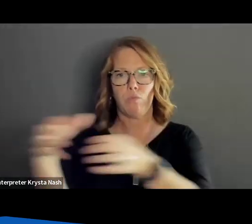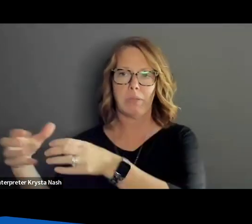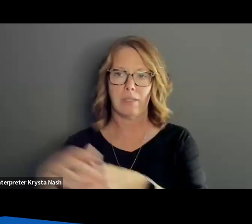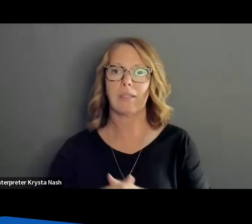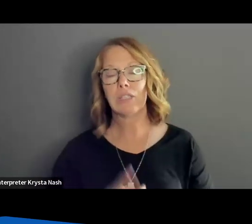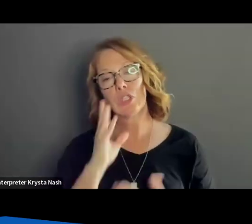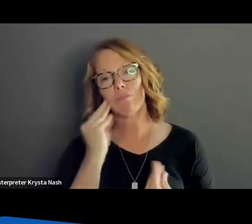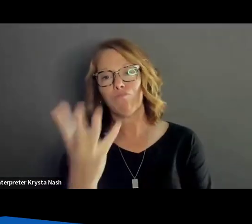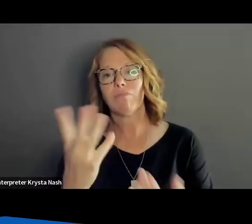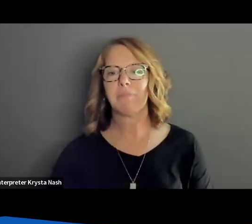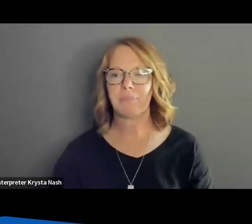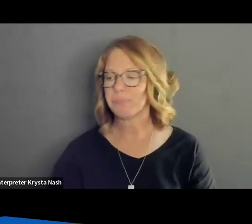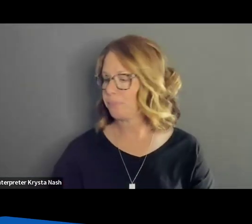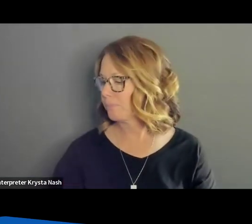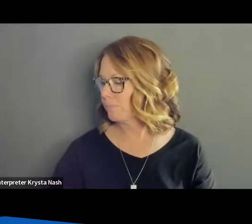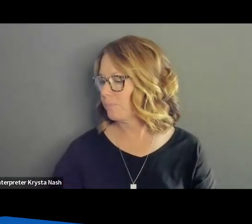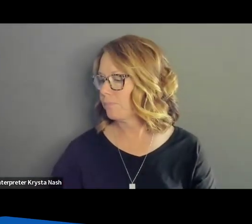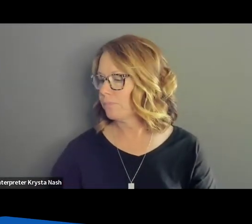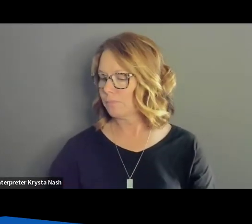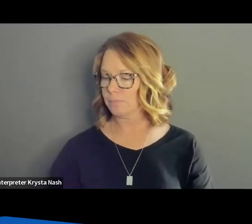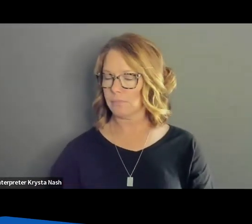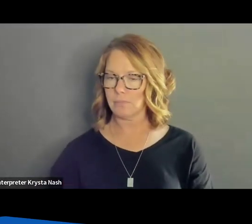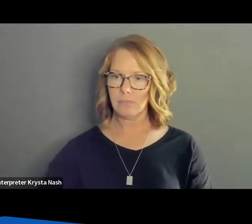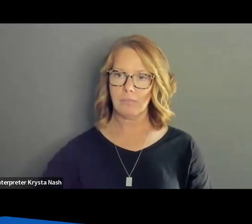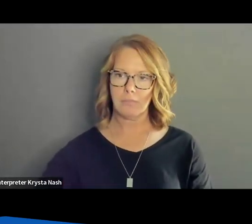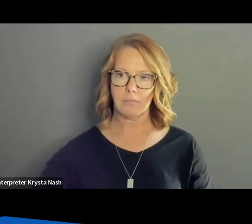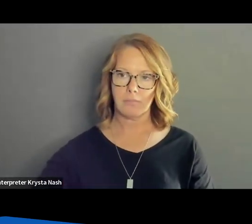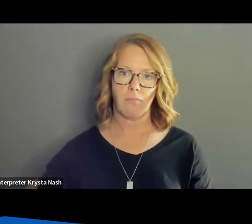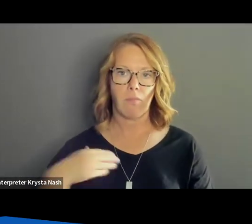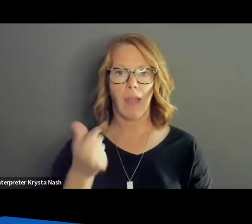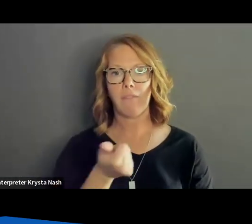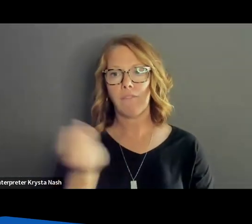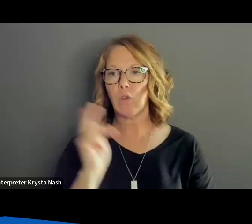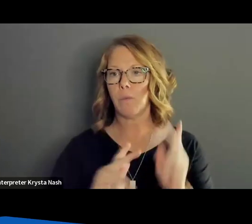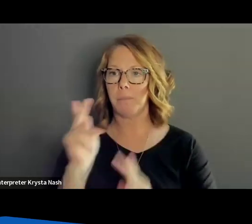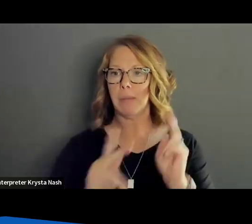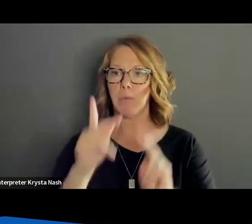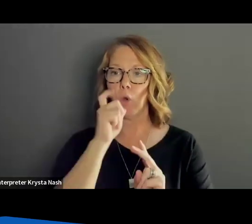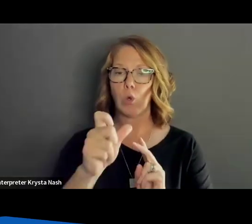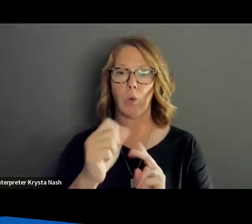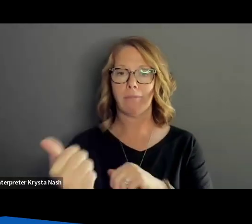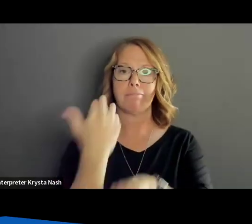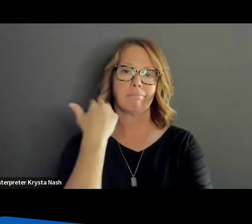something very interesting to find out about. So we have a couple of people that have written in some